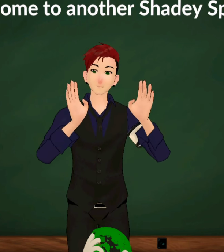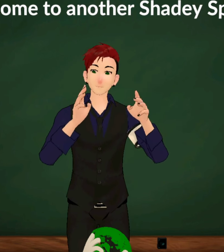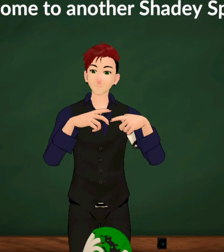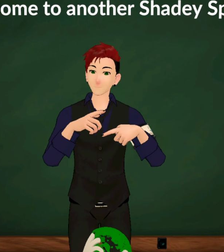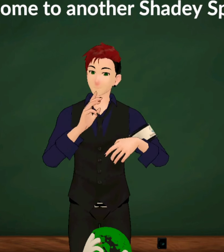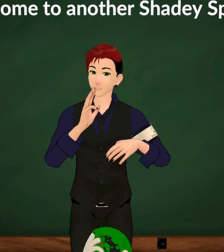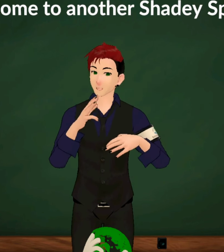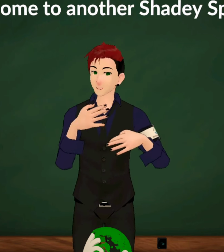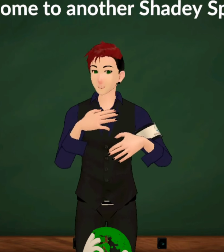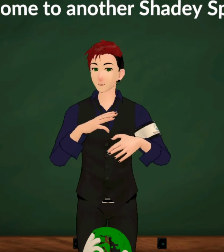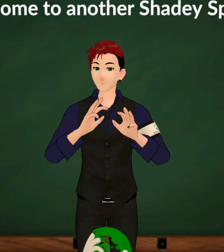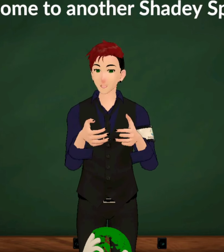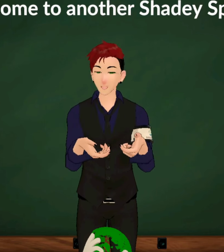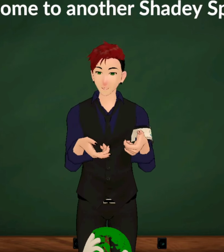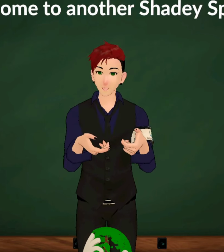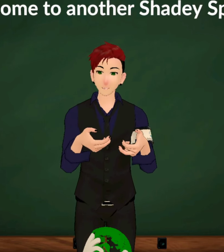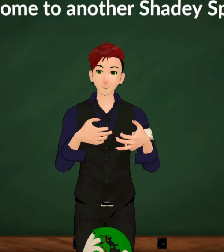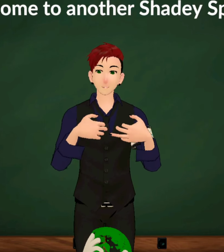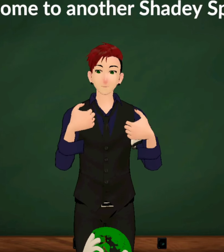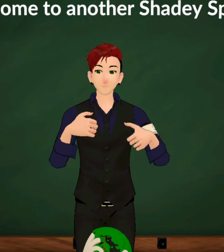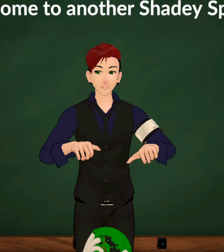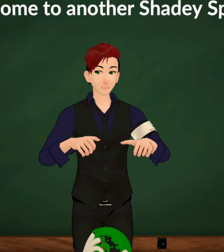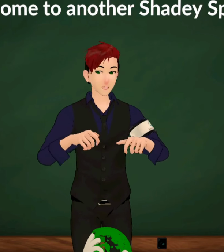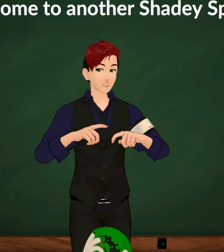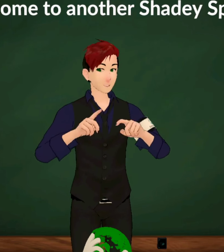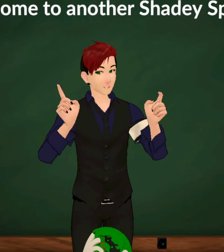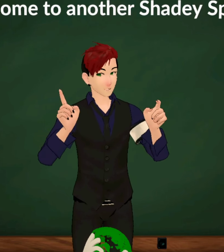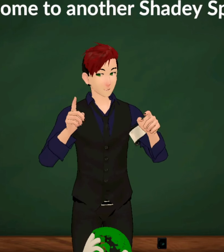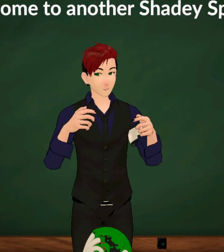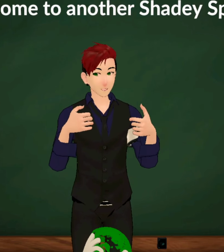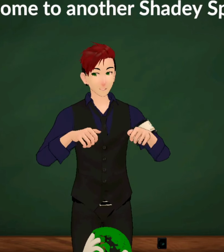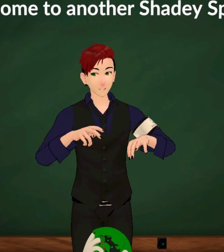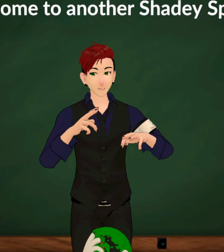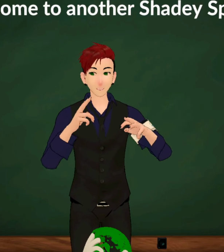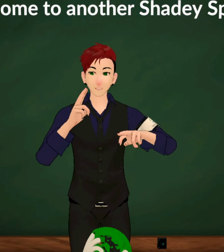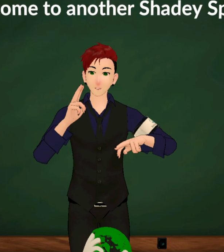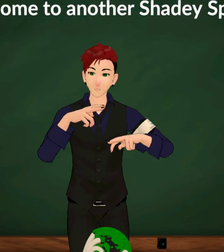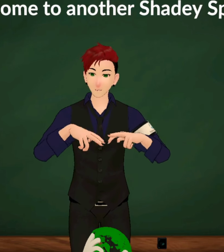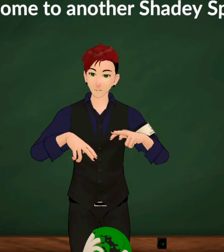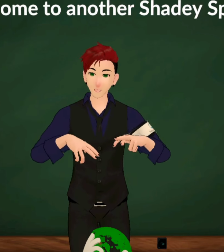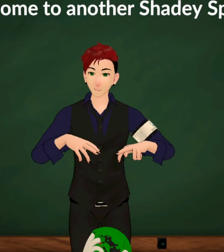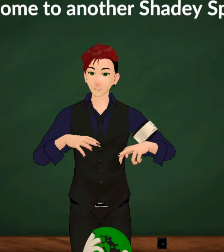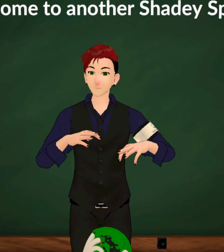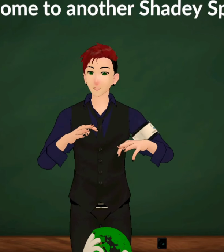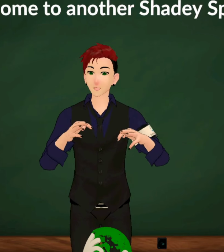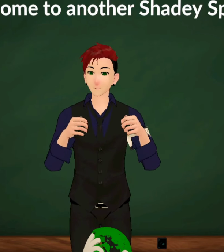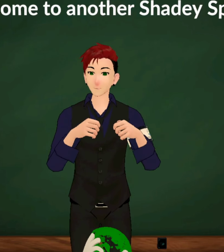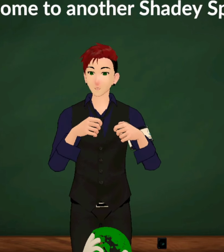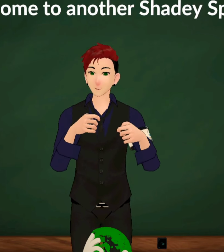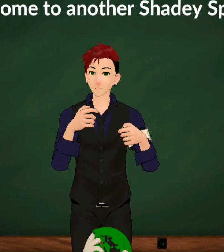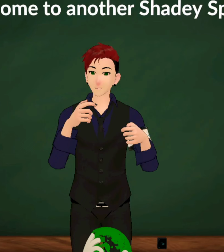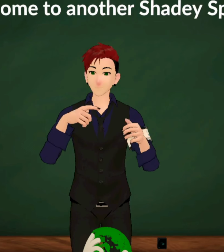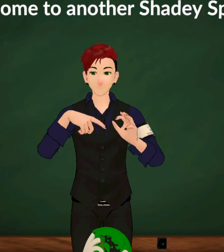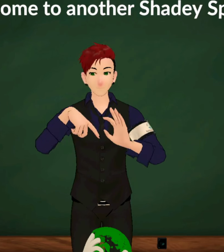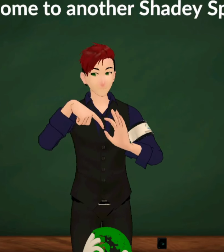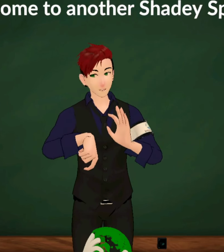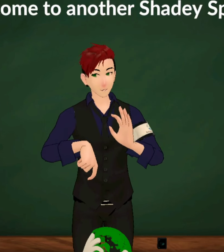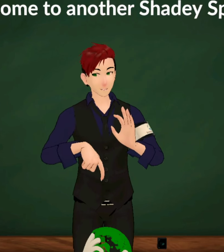But I talked about my classes. I try and do something different. I try and do something more fun, more